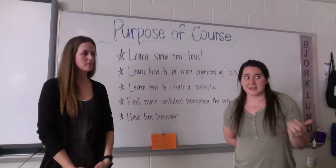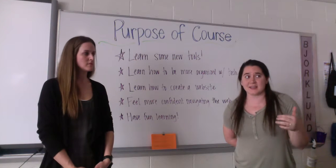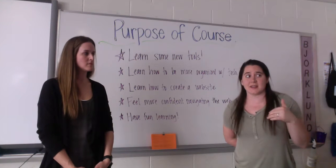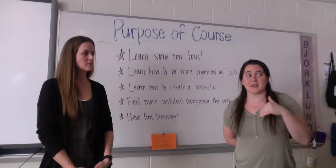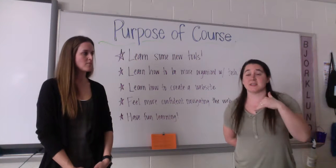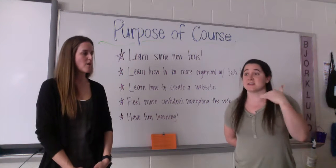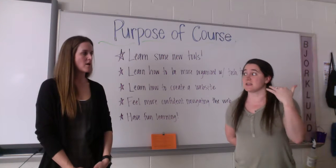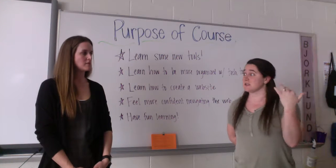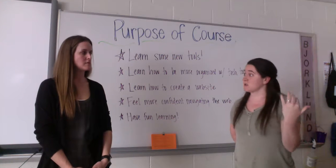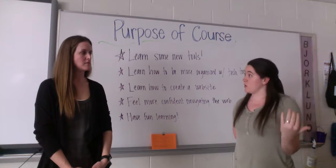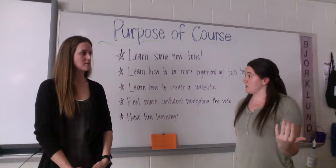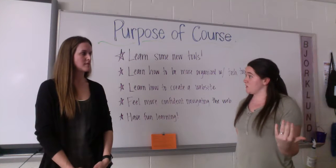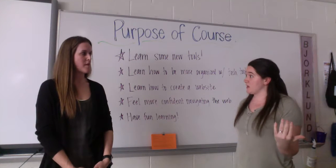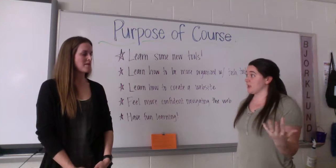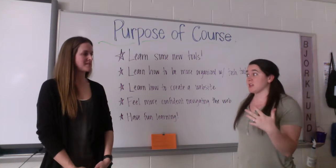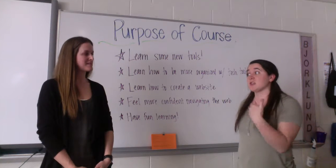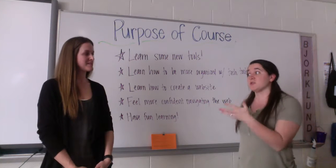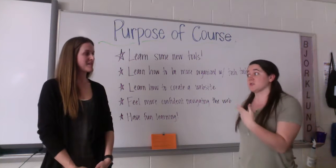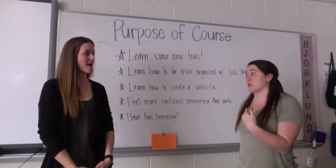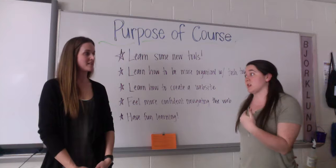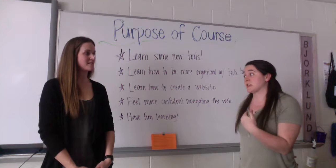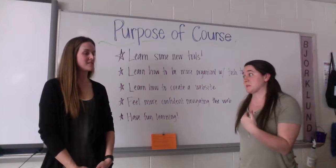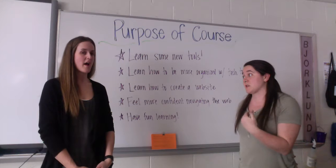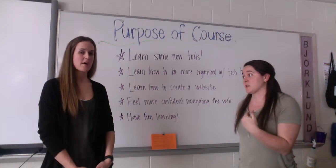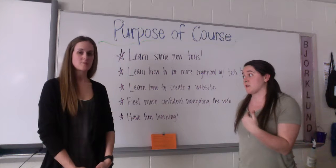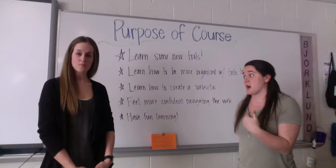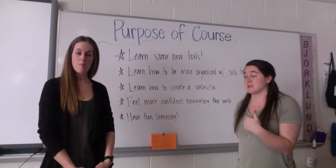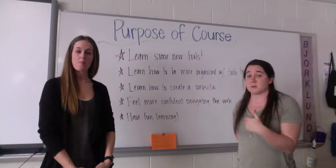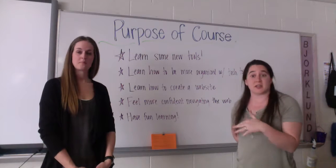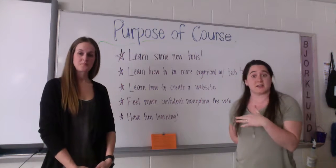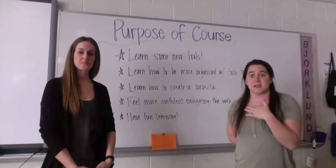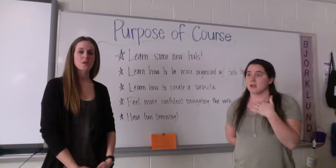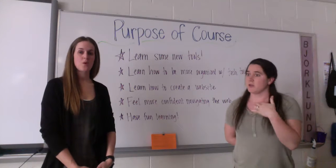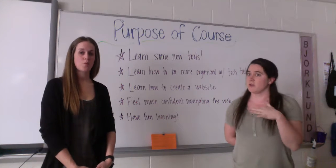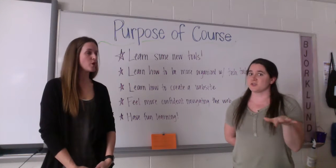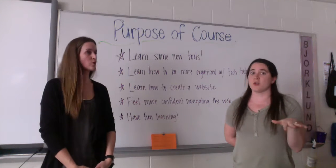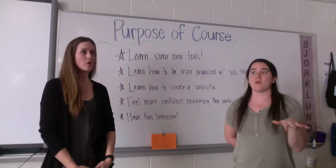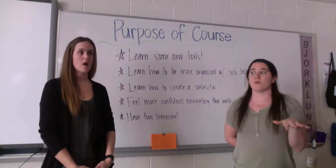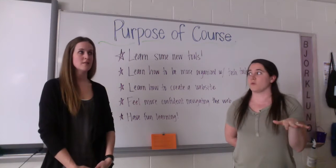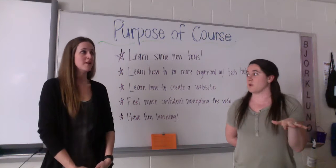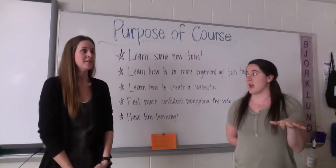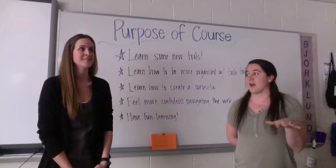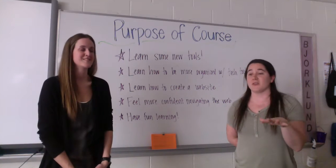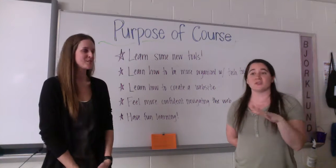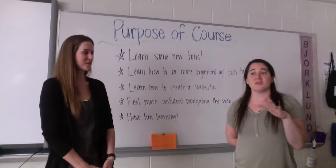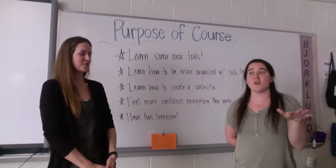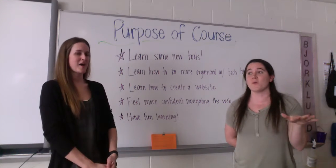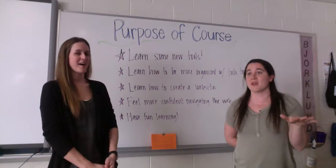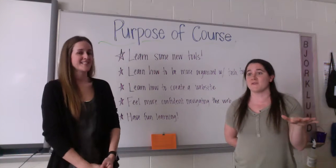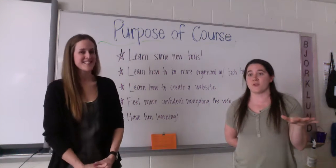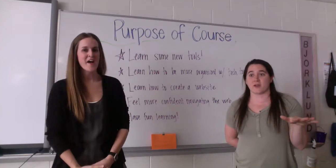Honestly, this is going to be a huge learning experience for us because there's there's no way of knowing